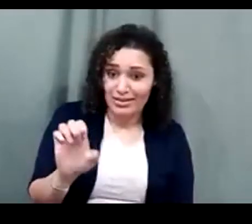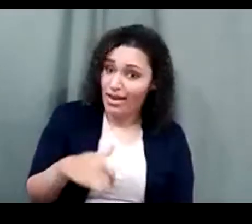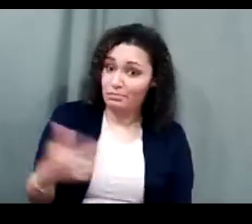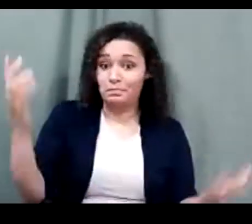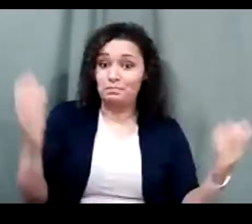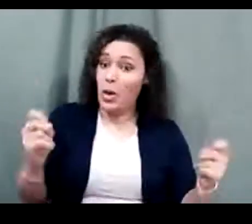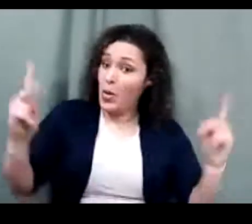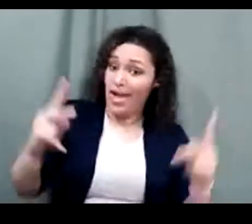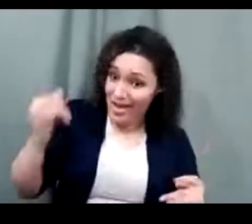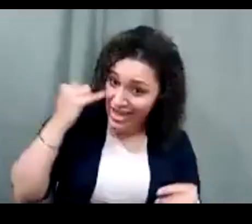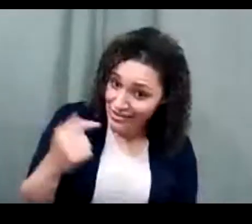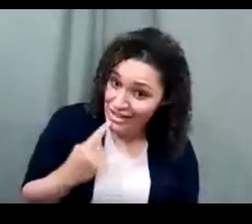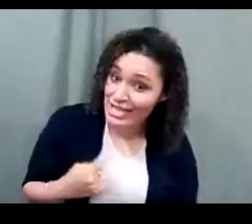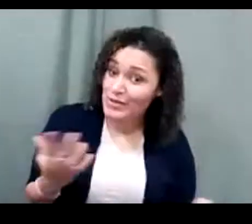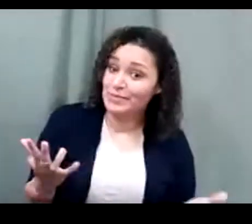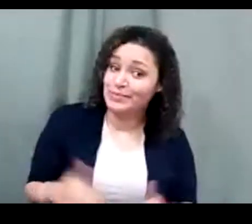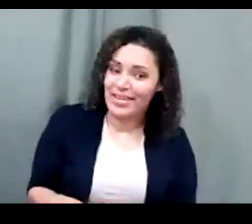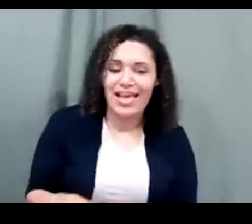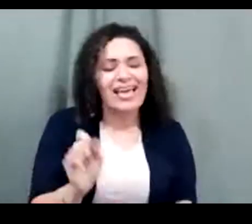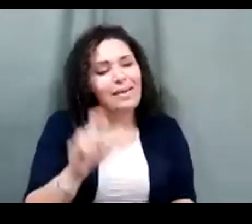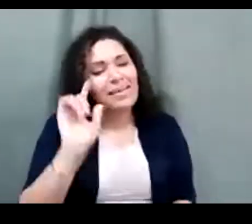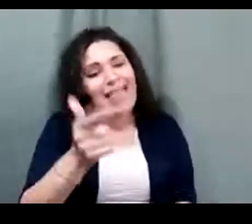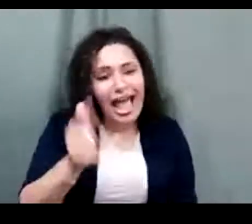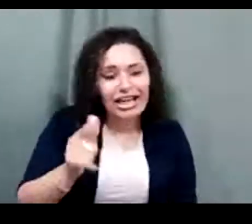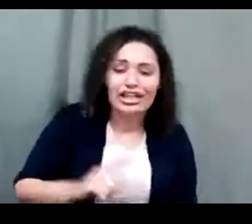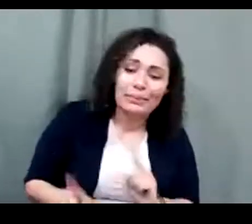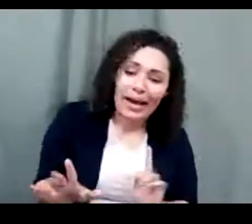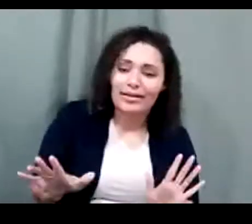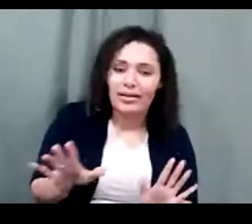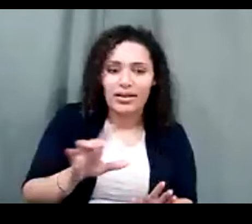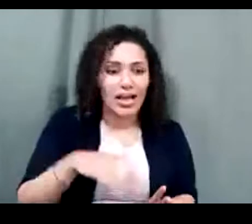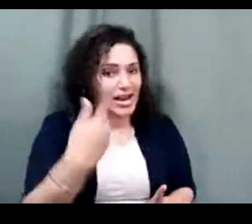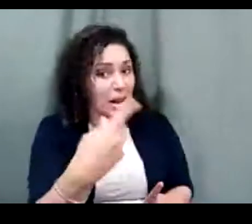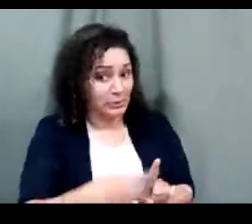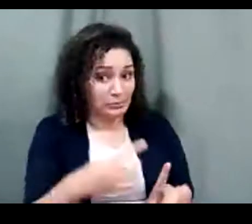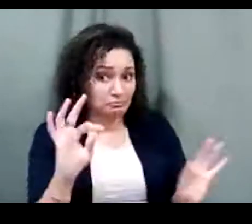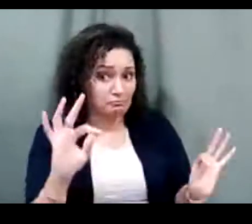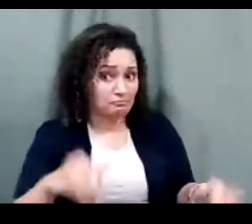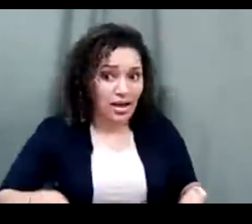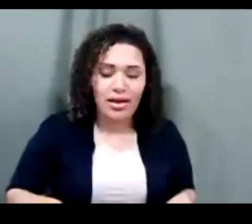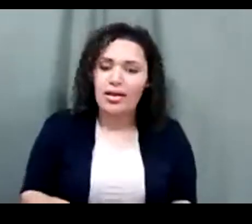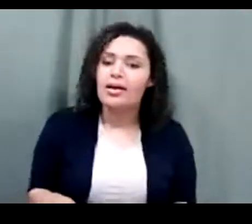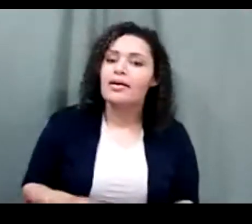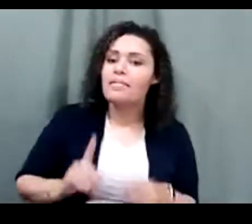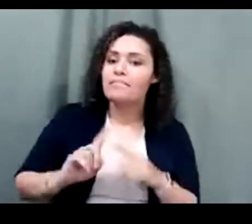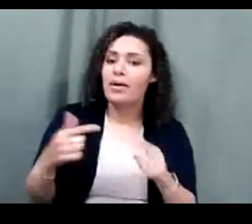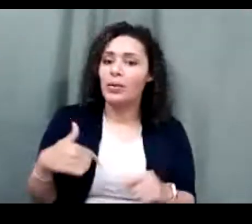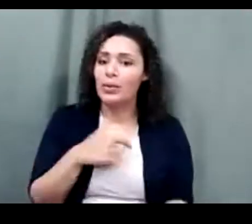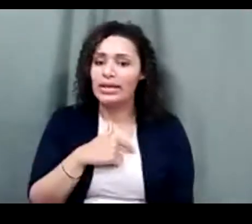so. It can be later. It doesn't have to be next month, but no, next month's good. Yeah. Good. But we were